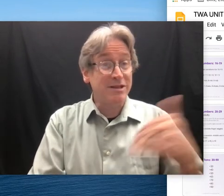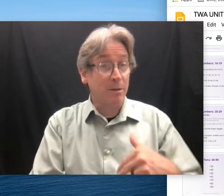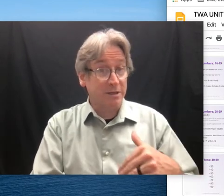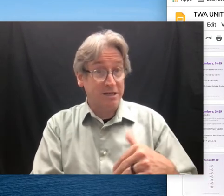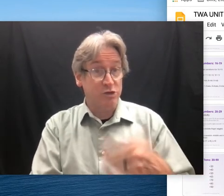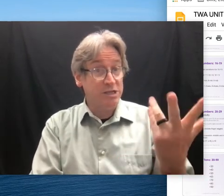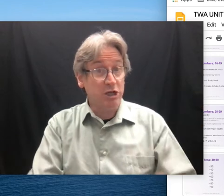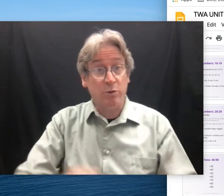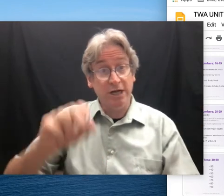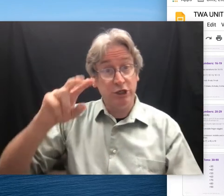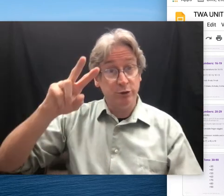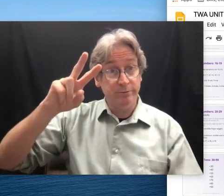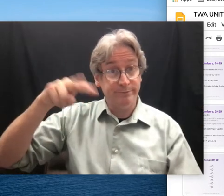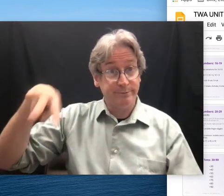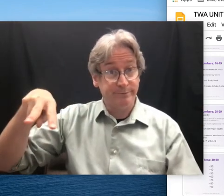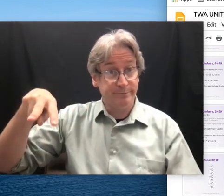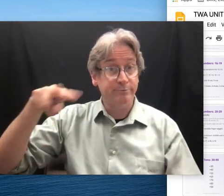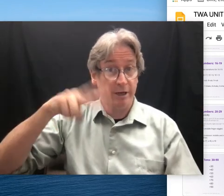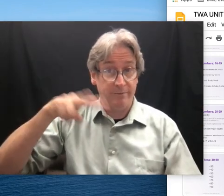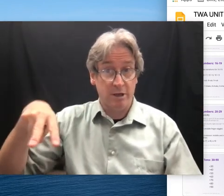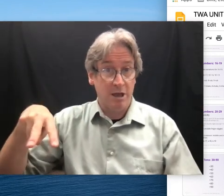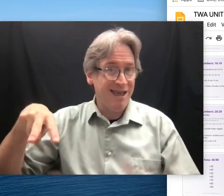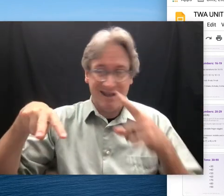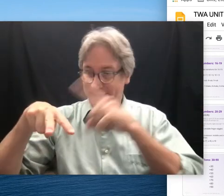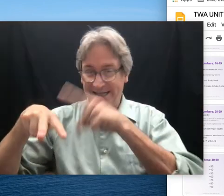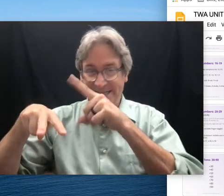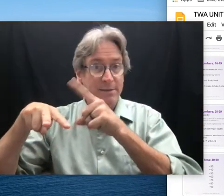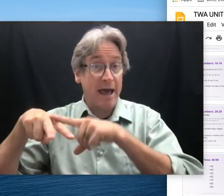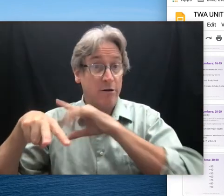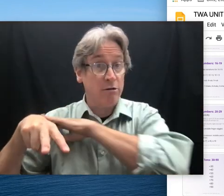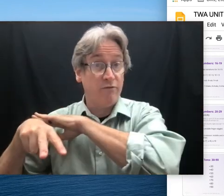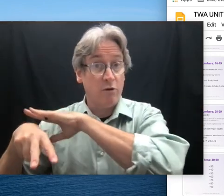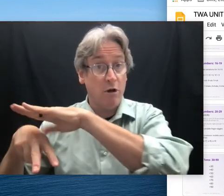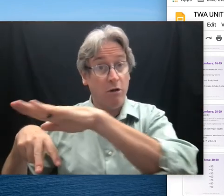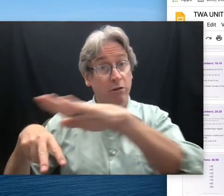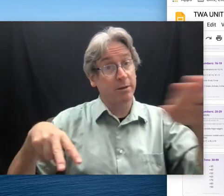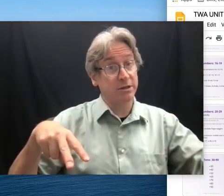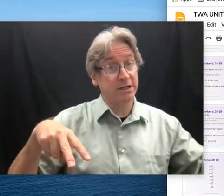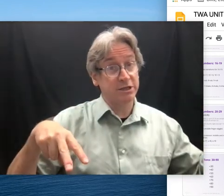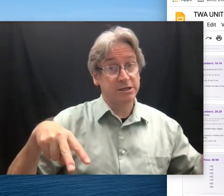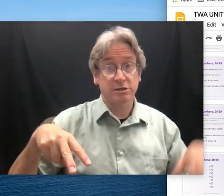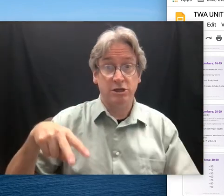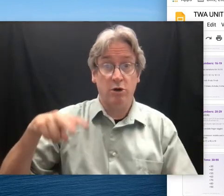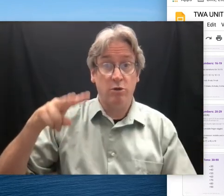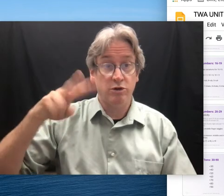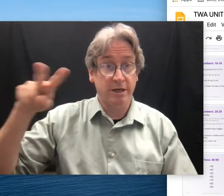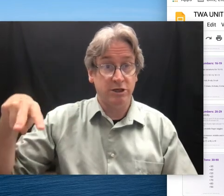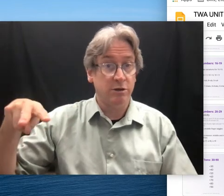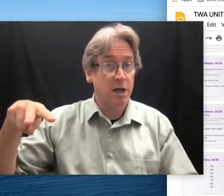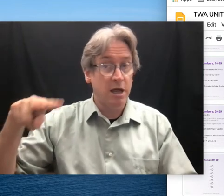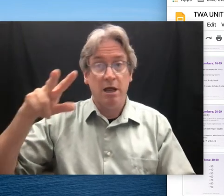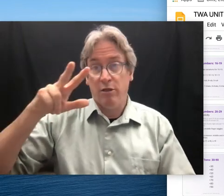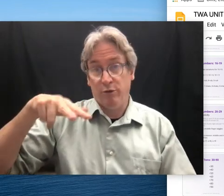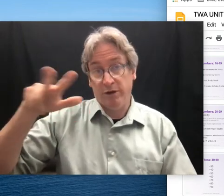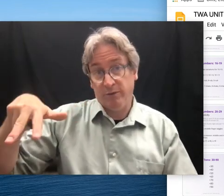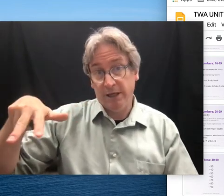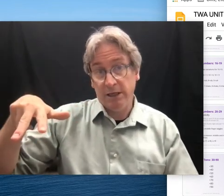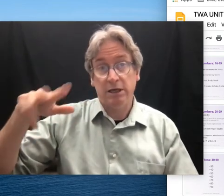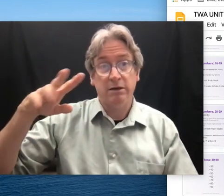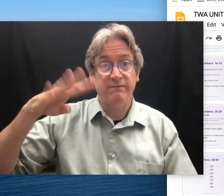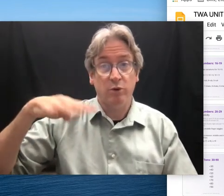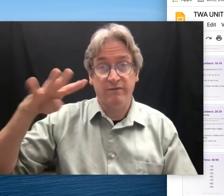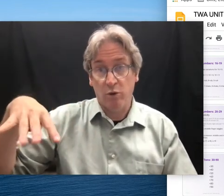now the double digits. We saw 22, right? This is the pattern for all the double digits. So 22,